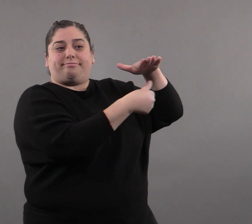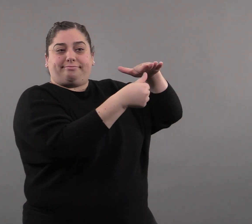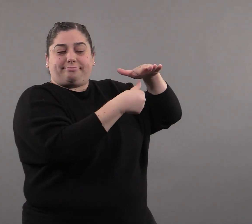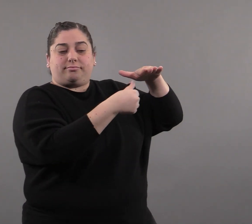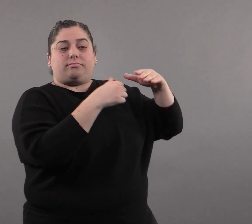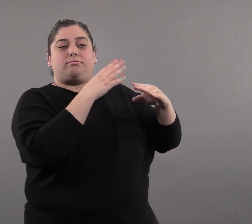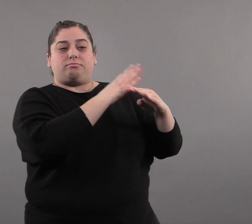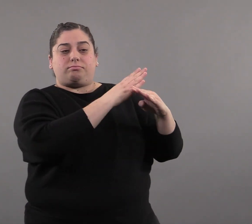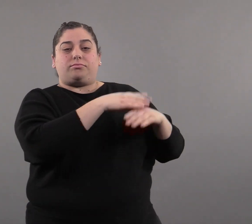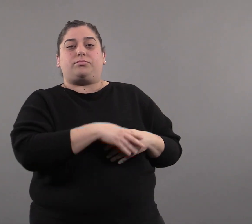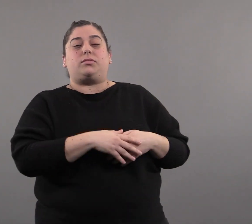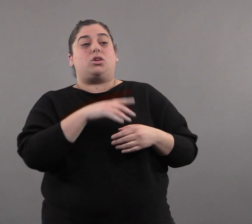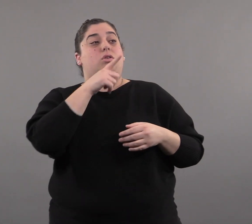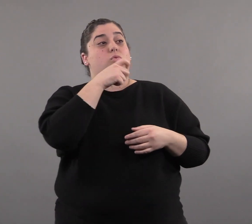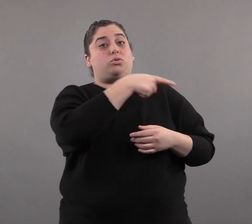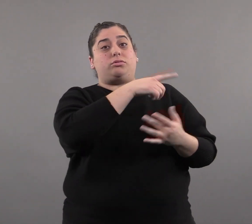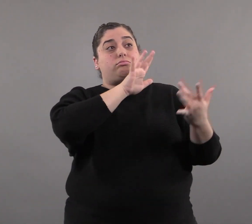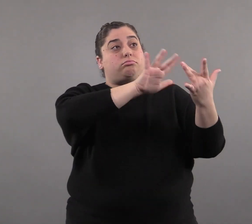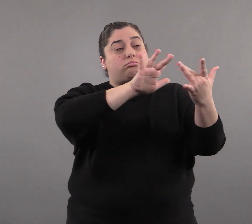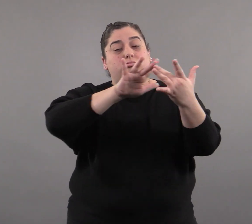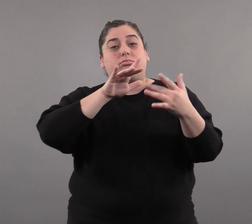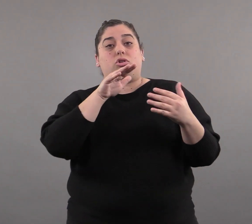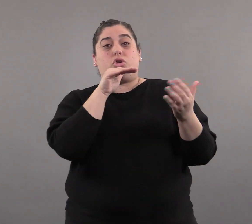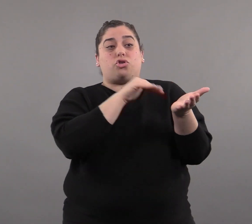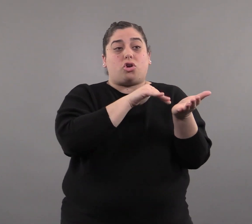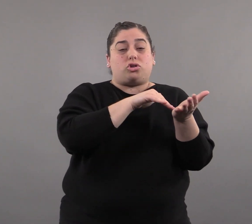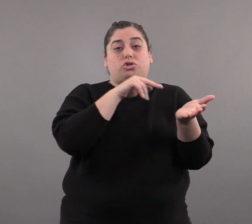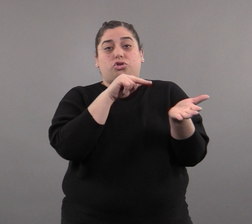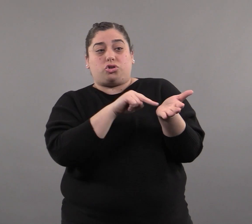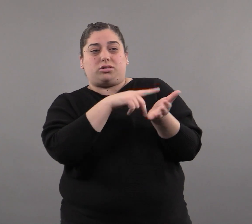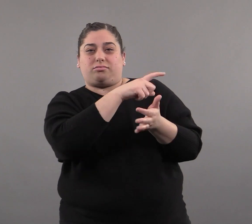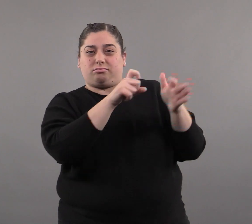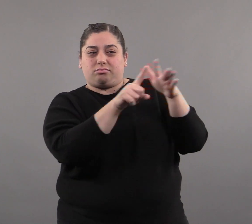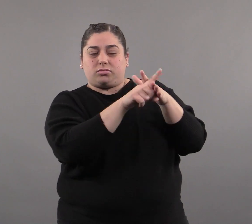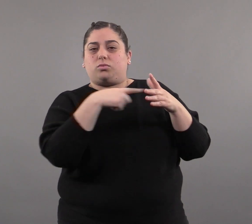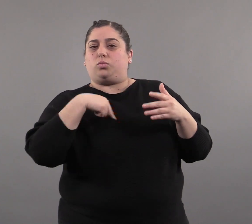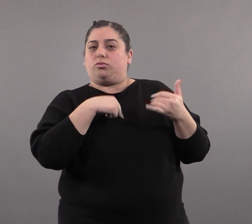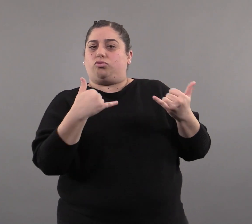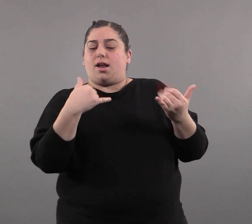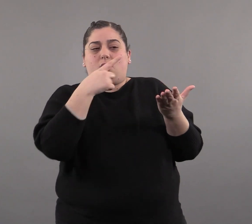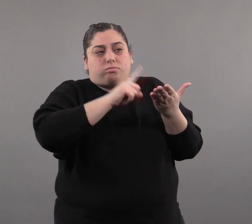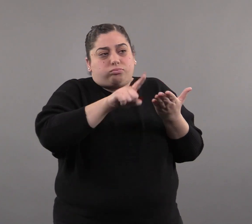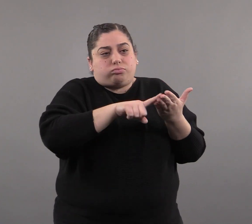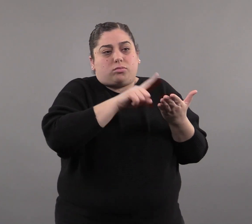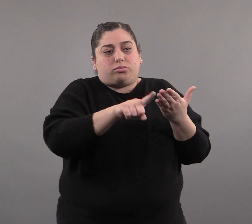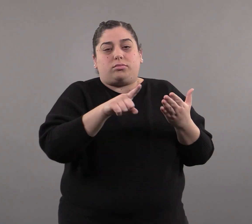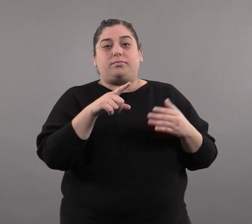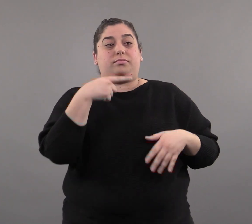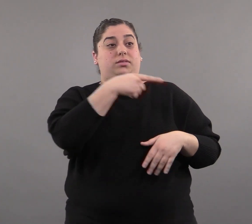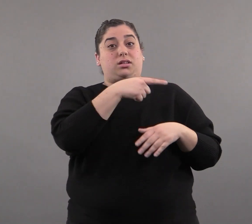we're in the process of investigating that further. It appears that there is no general public contact at this time.